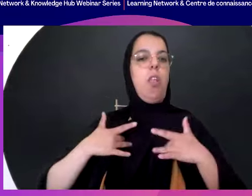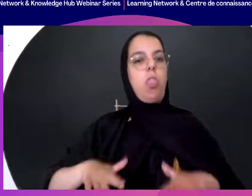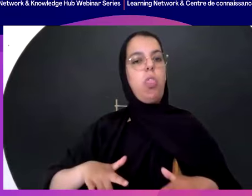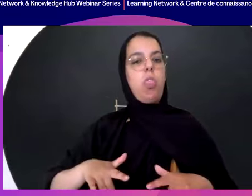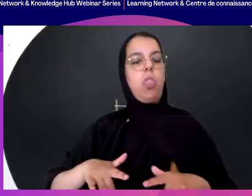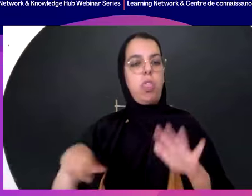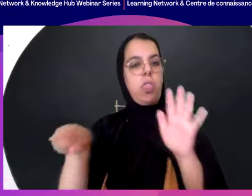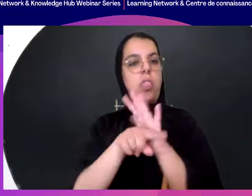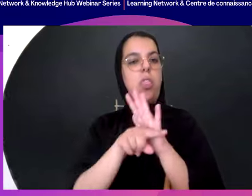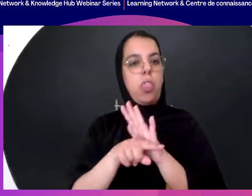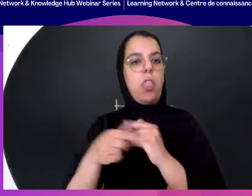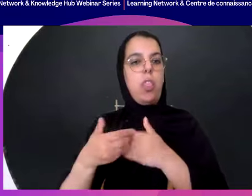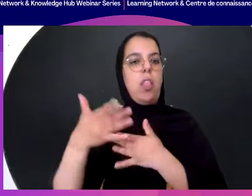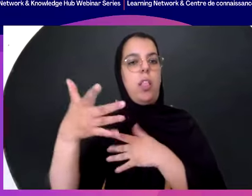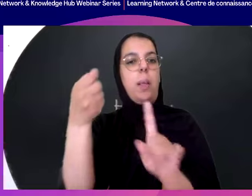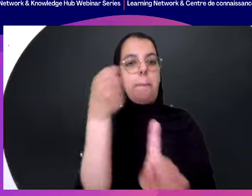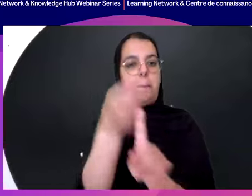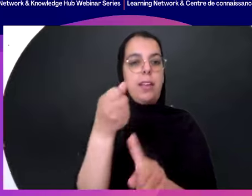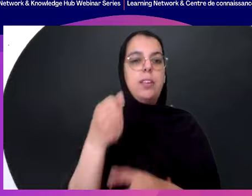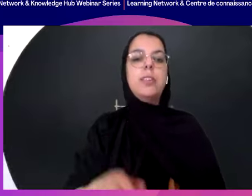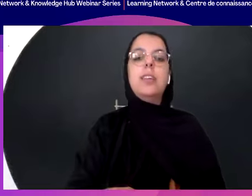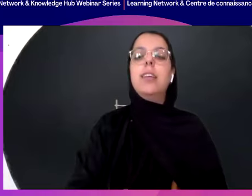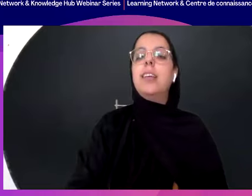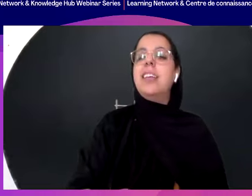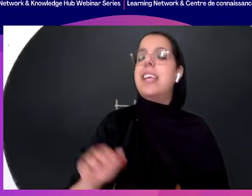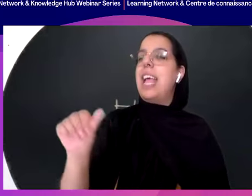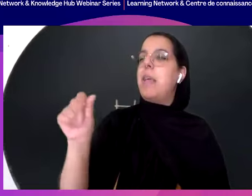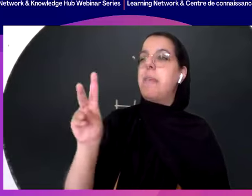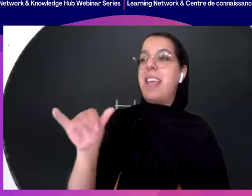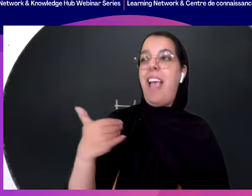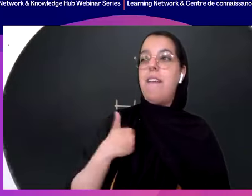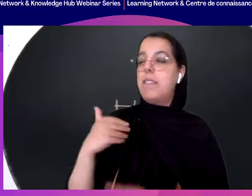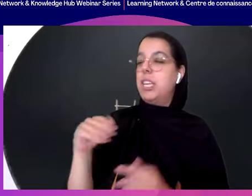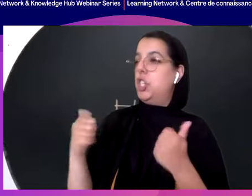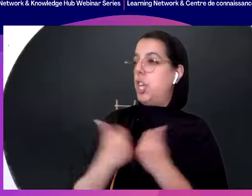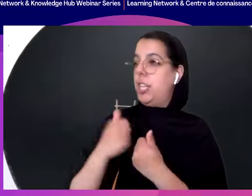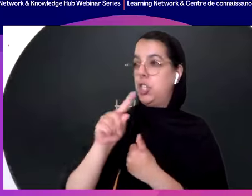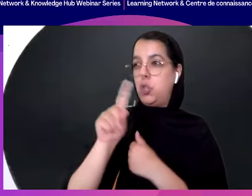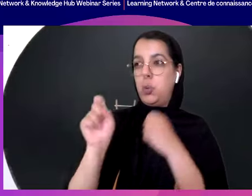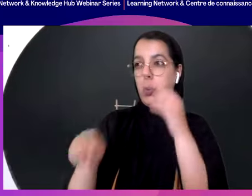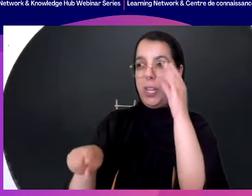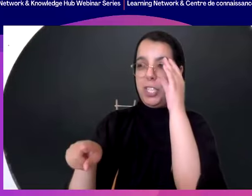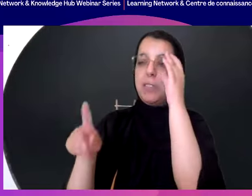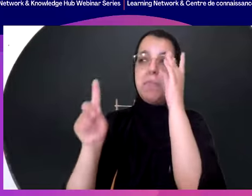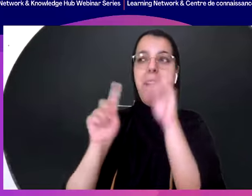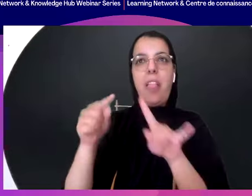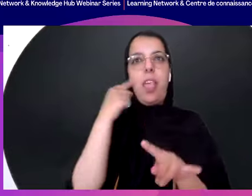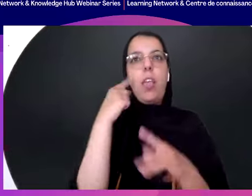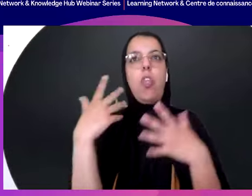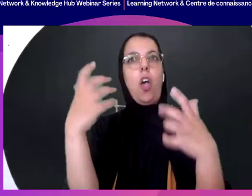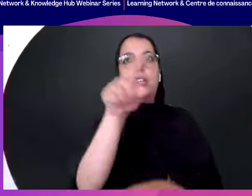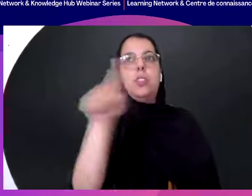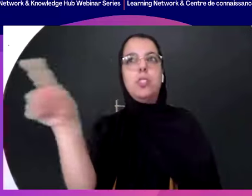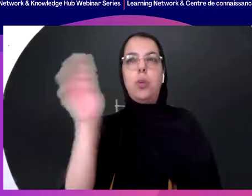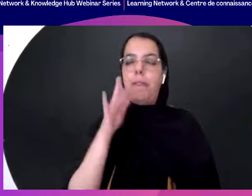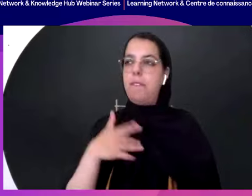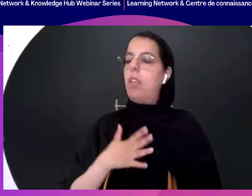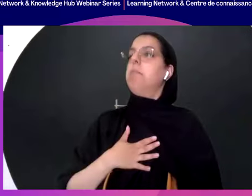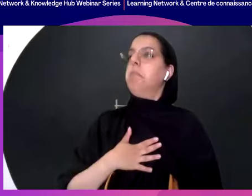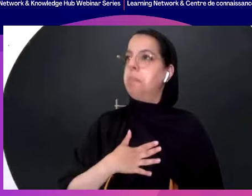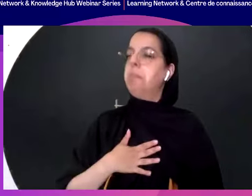Amy, I have a kind of challenging question for you, but I think one that will resonate with much of our audience. So knowing a